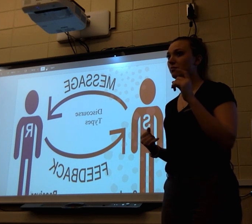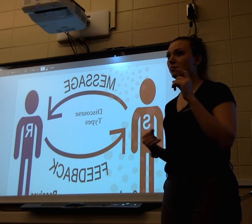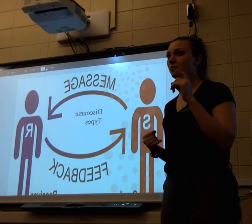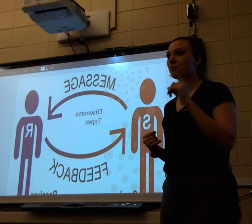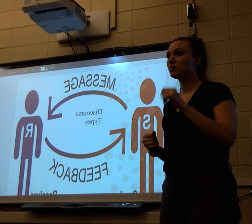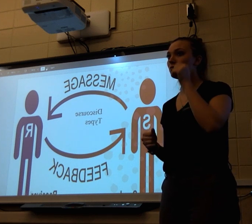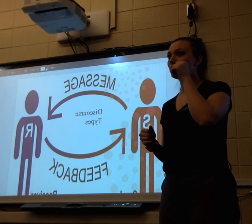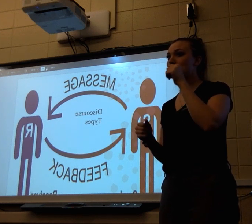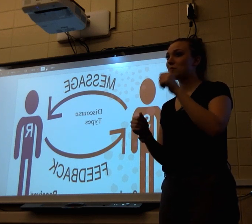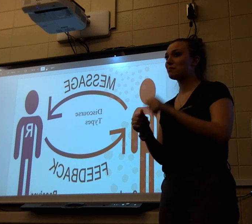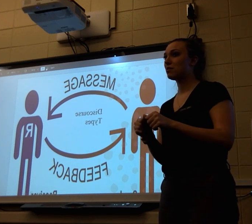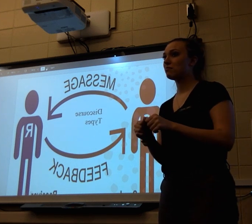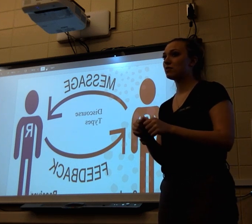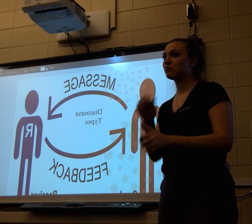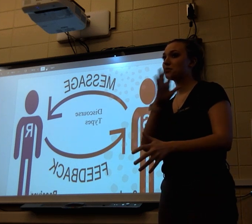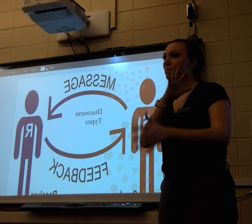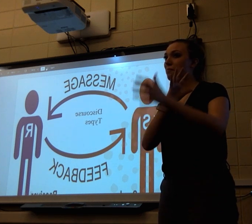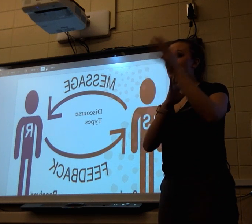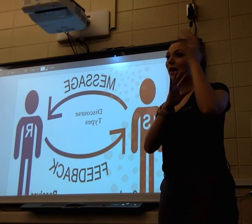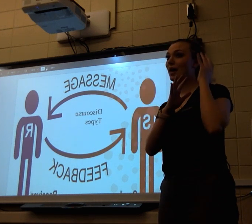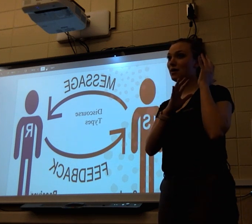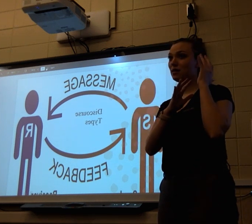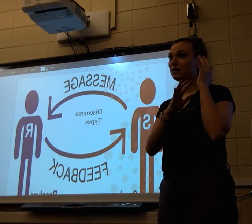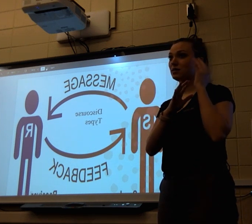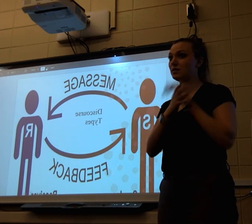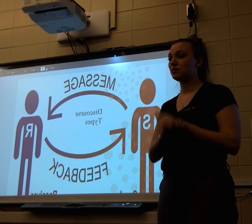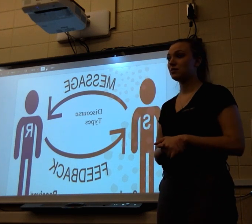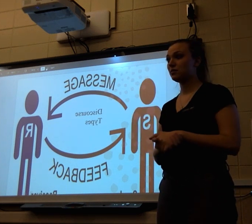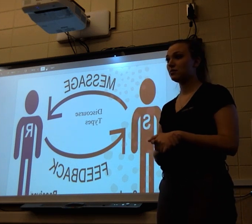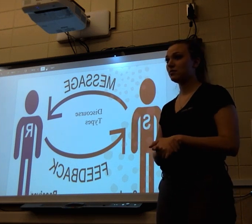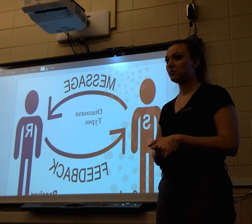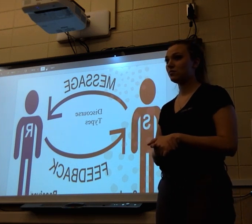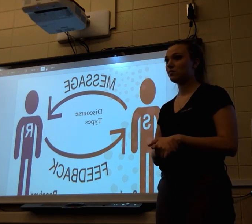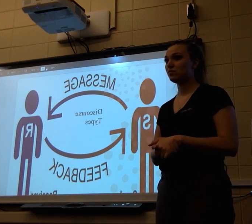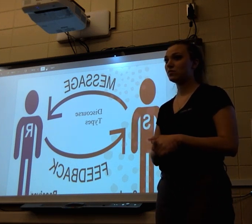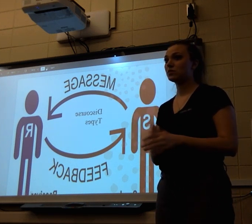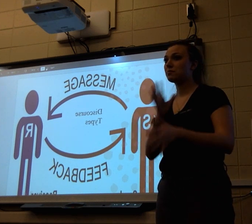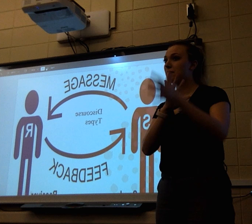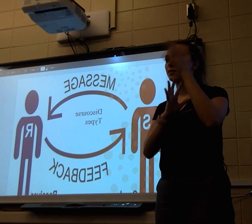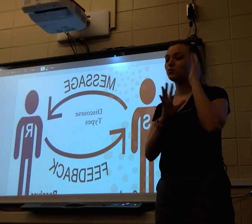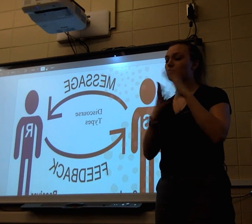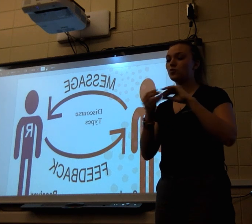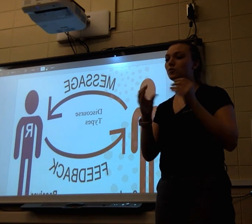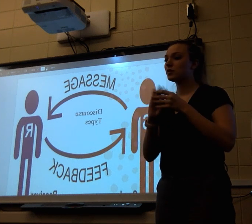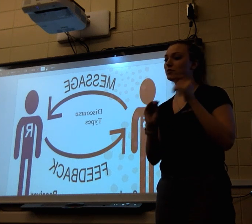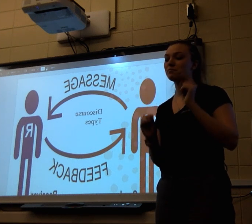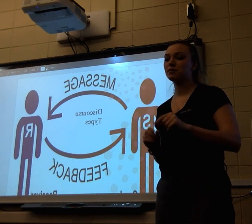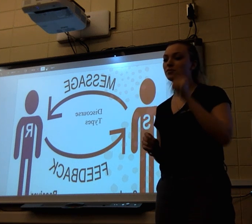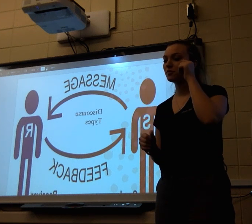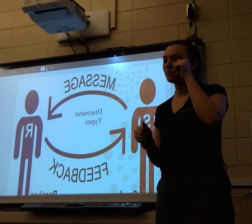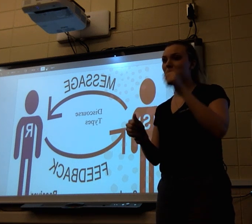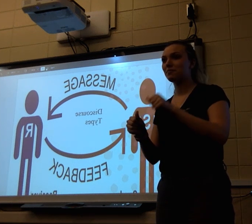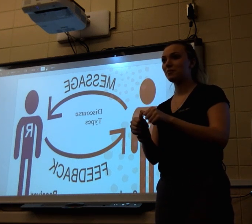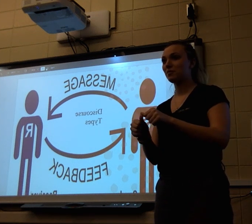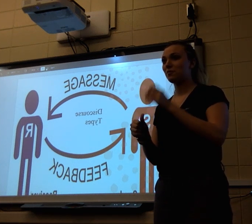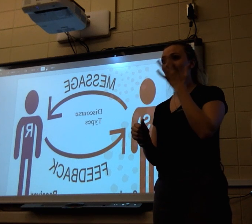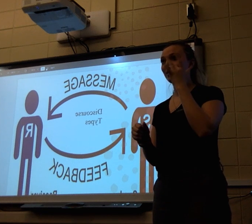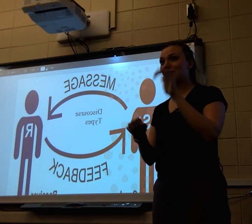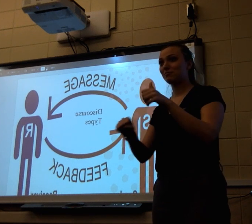indirect speech and keeping it in past tense, you can have a failed interpretation, right? Just like little things like that. Narratives